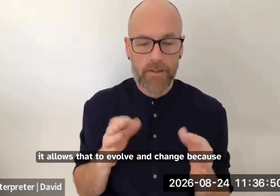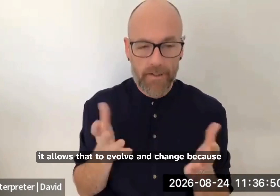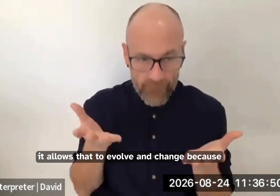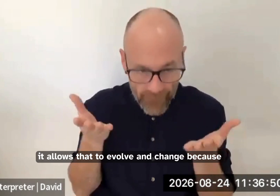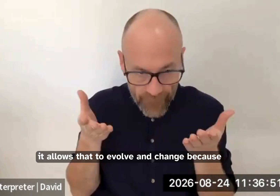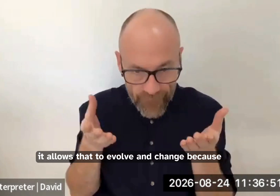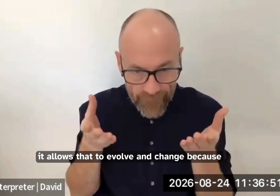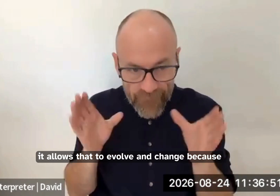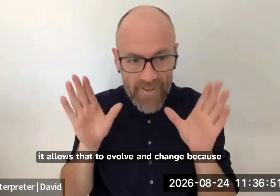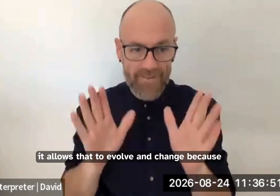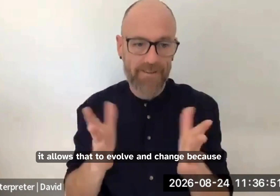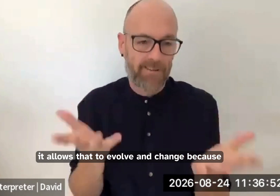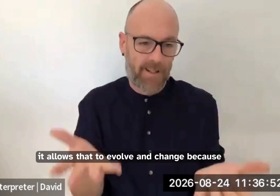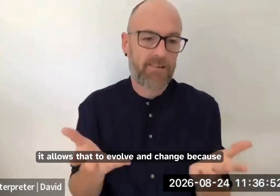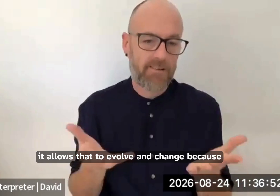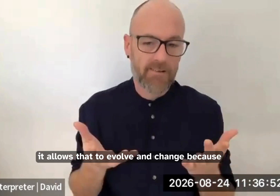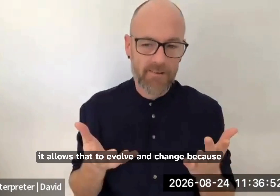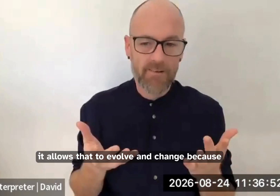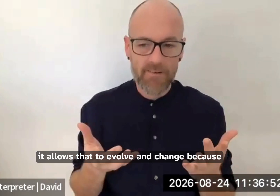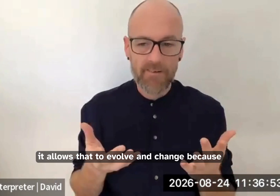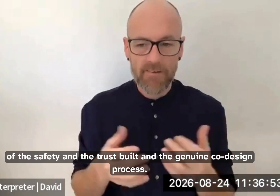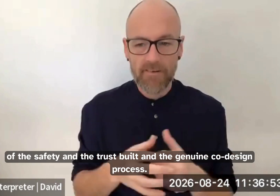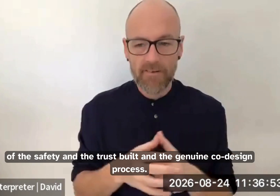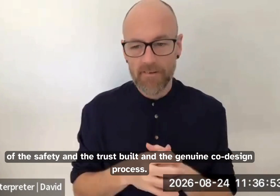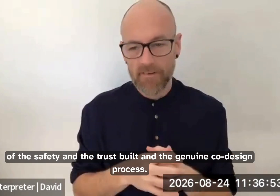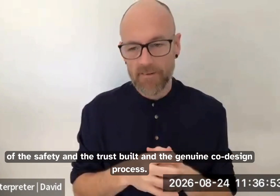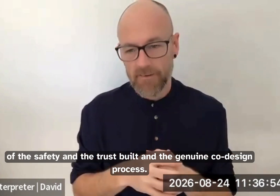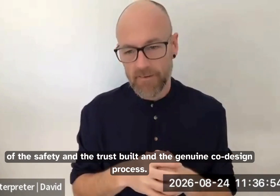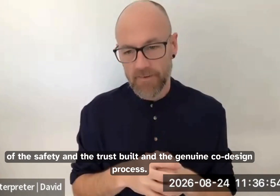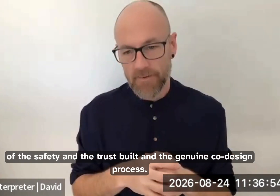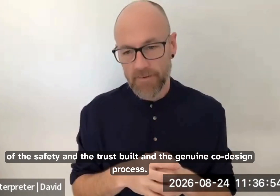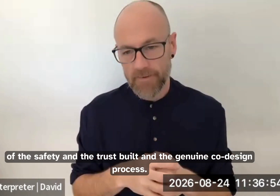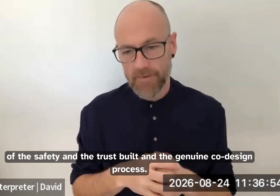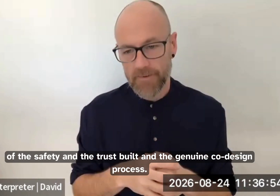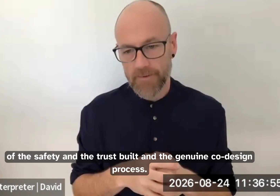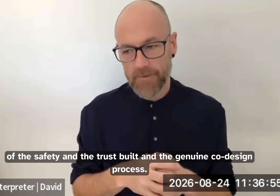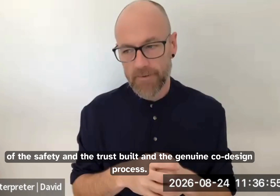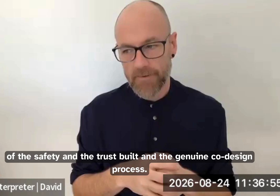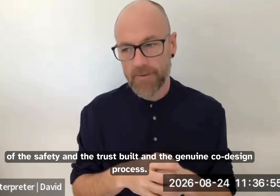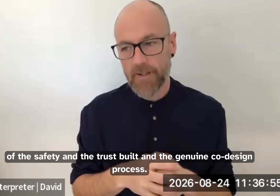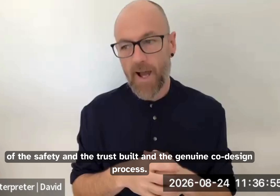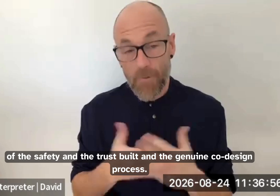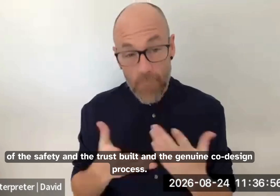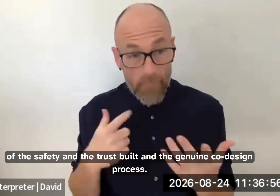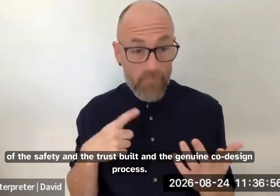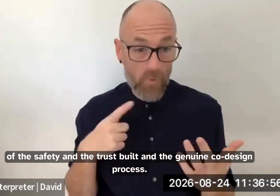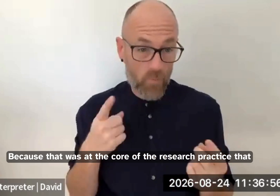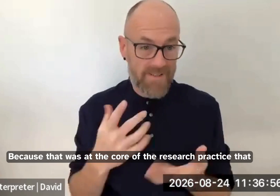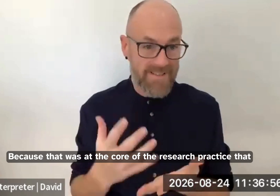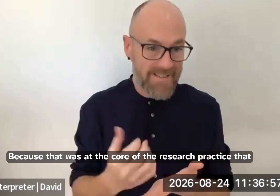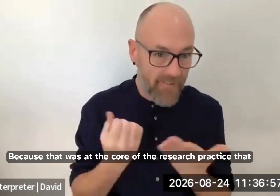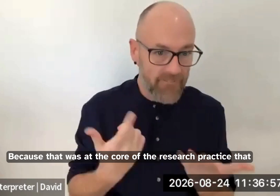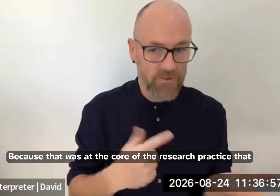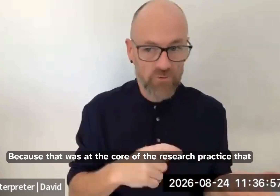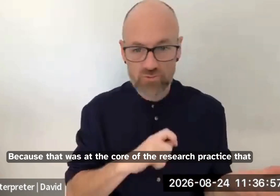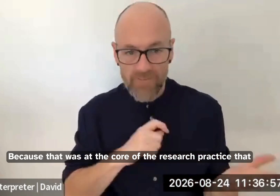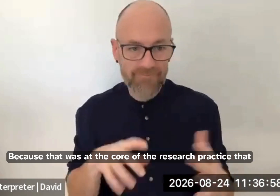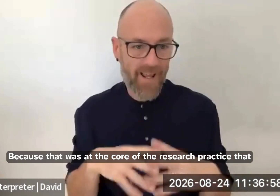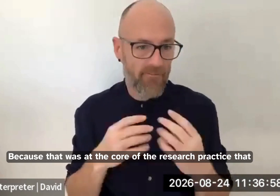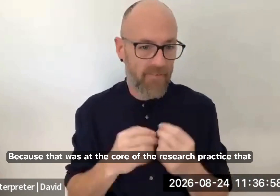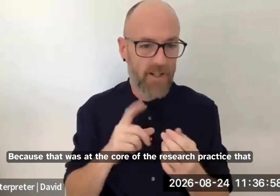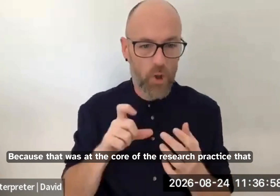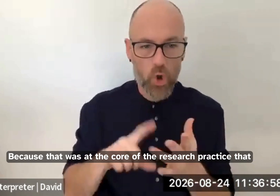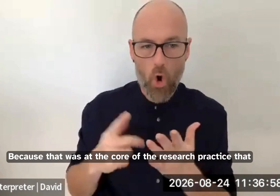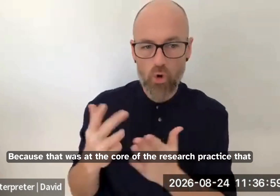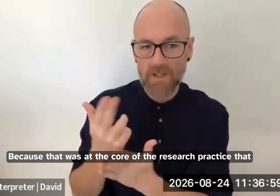outcome, it allows that to evolve and change because of the safety and the trust built and the genuine co-design process, because that was